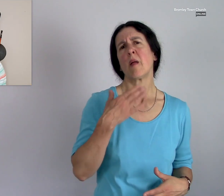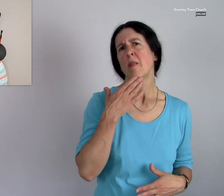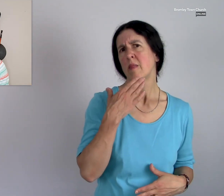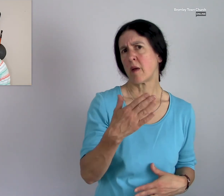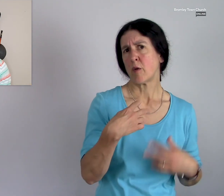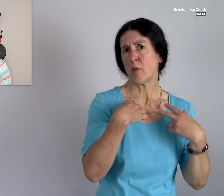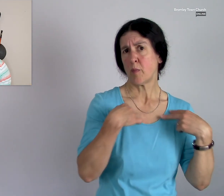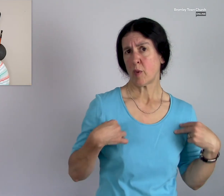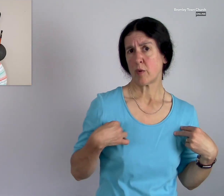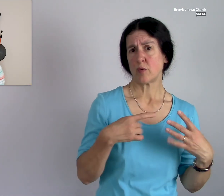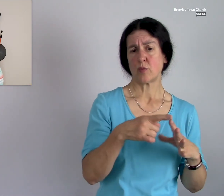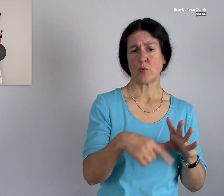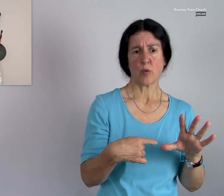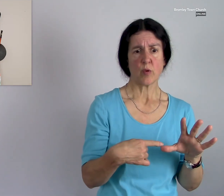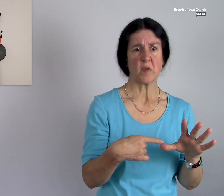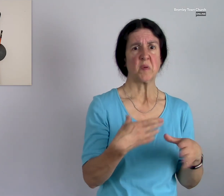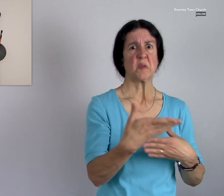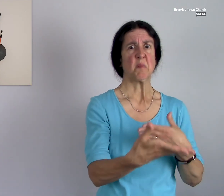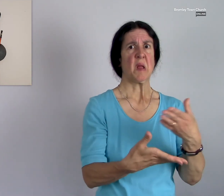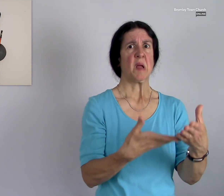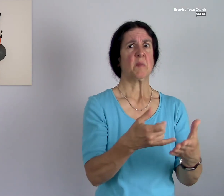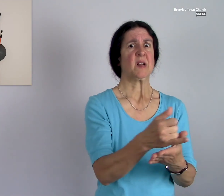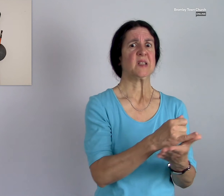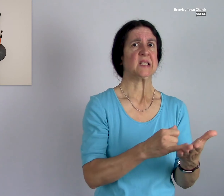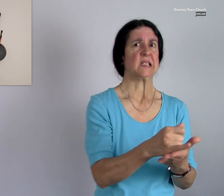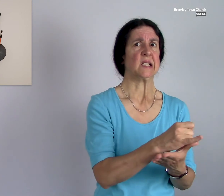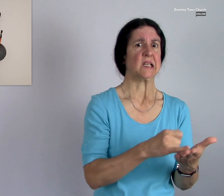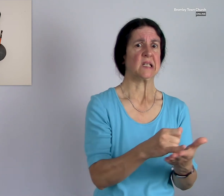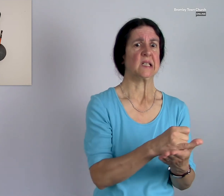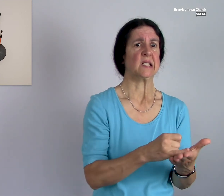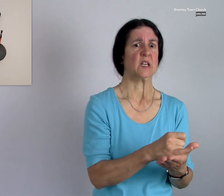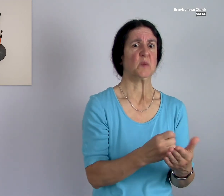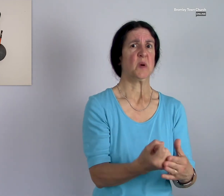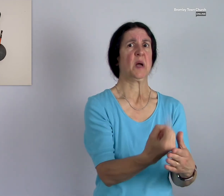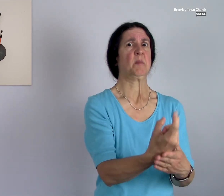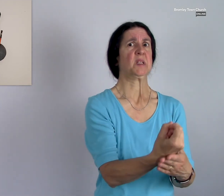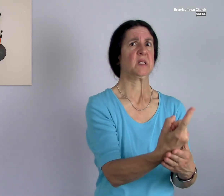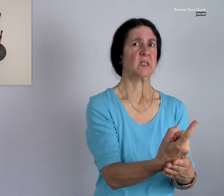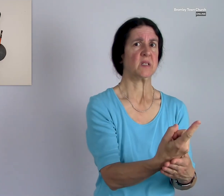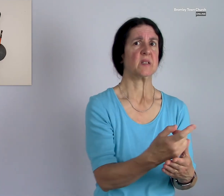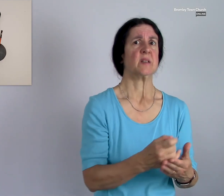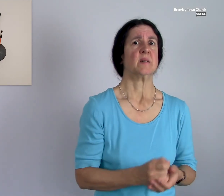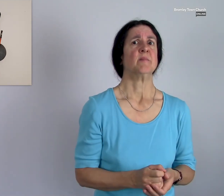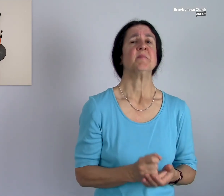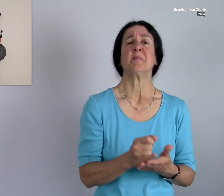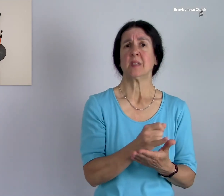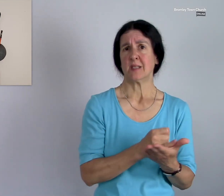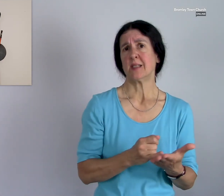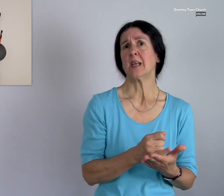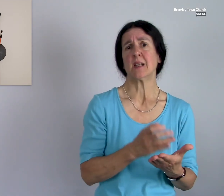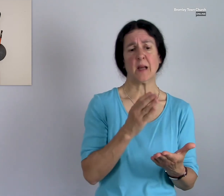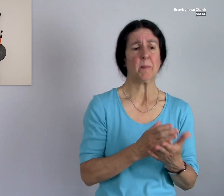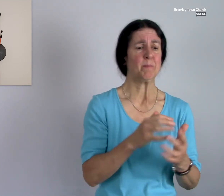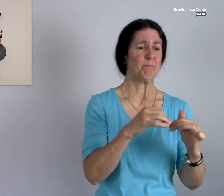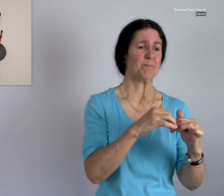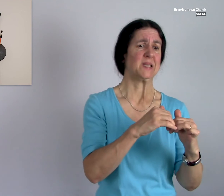Pastor Jonathan for shedding some light on sin and its consequences. Sin certainly separates